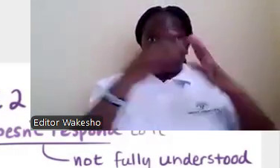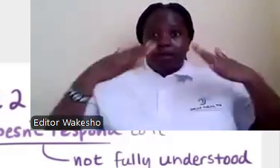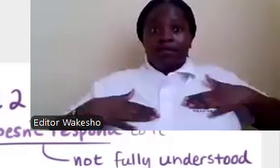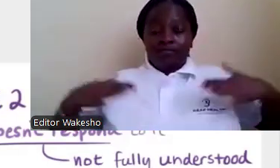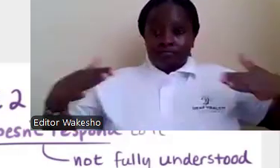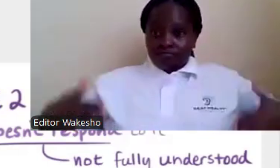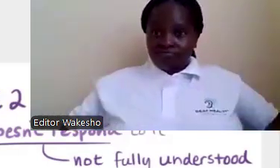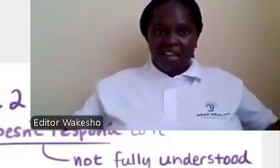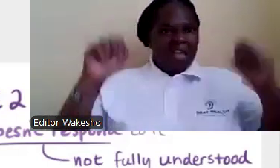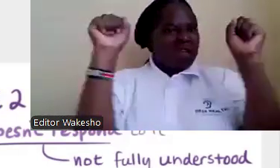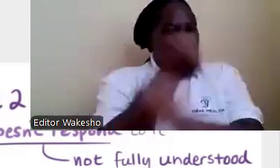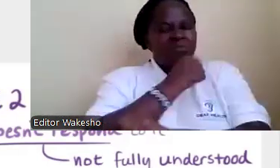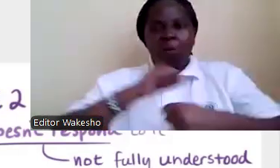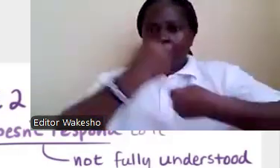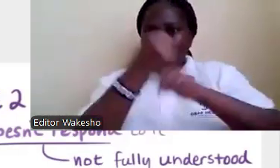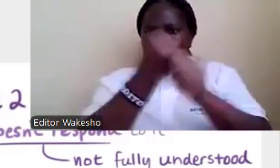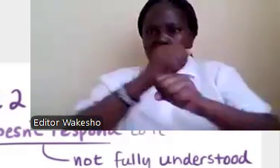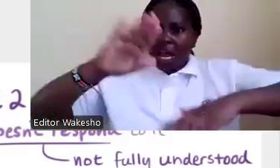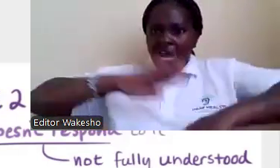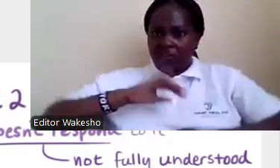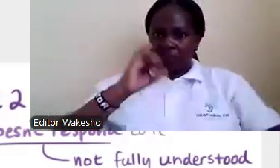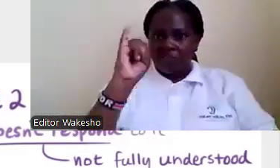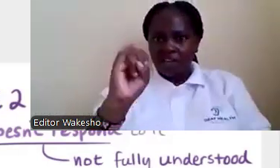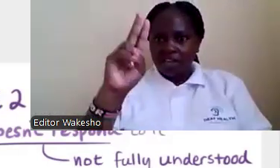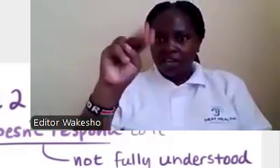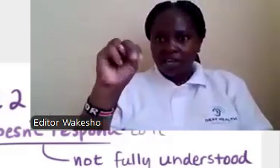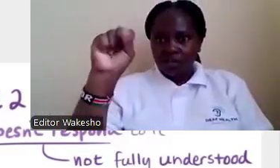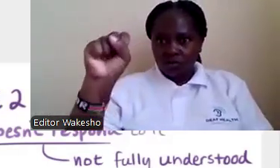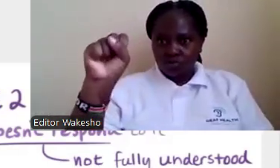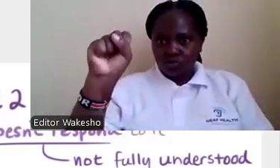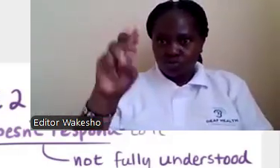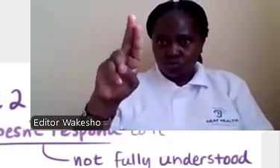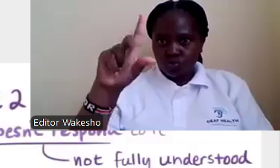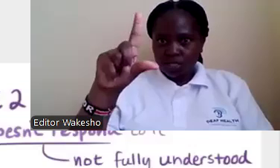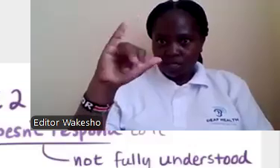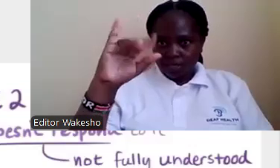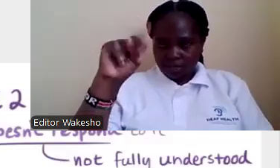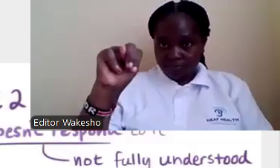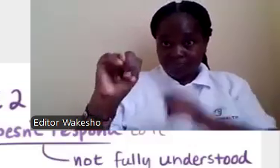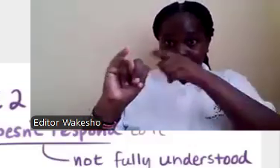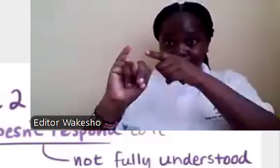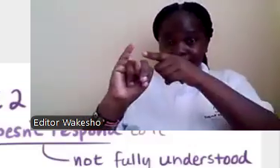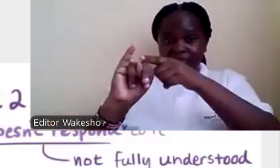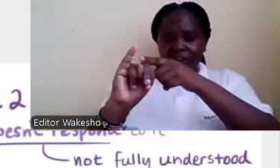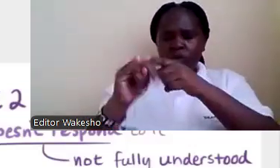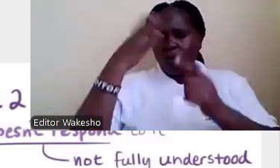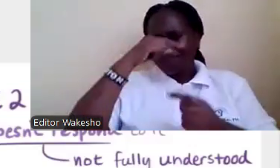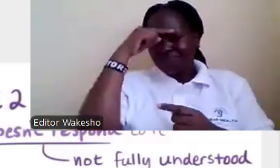make enough insulin. Why does that happen? Now, this is as a result of something called